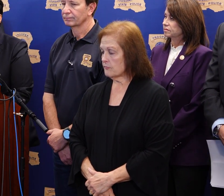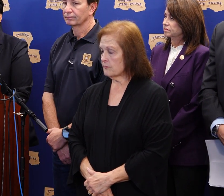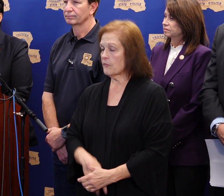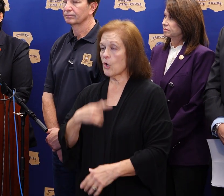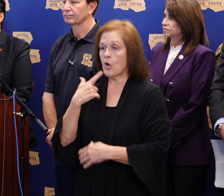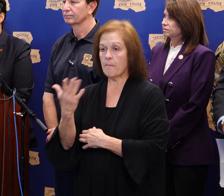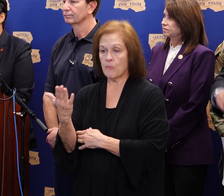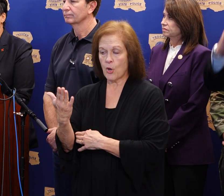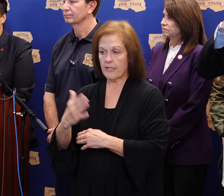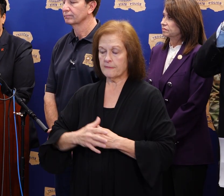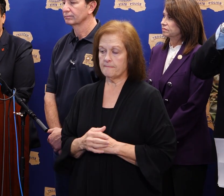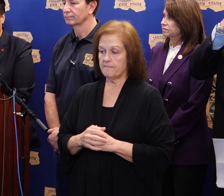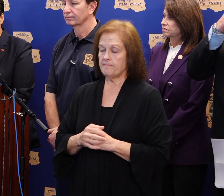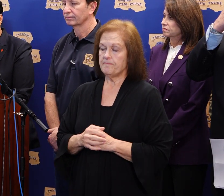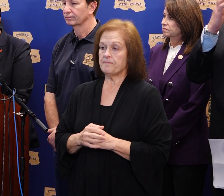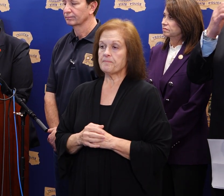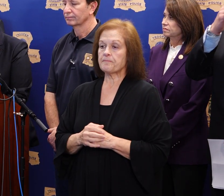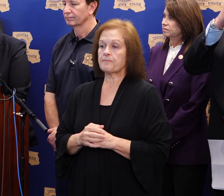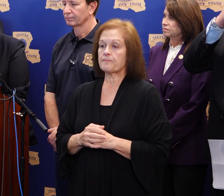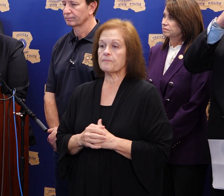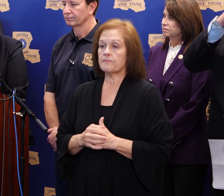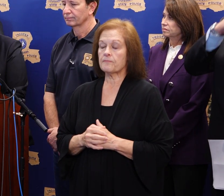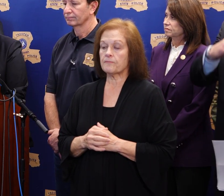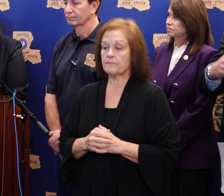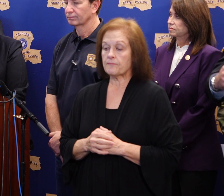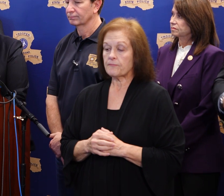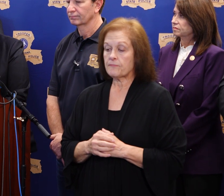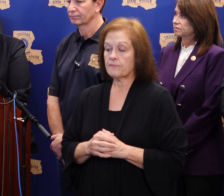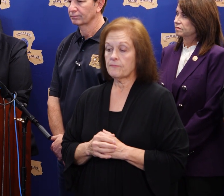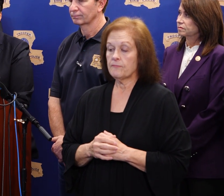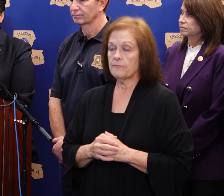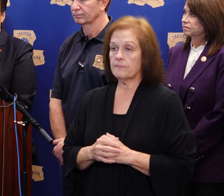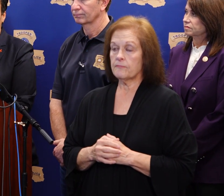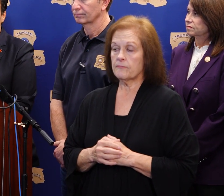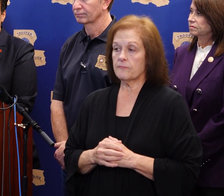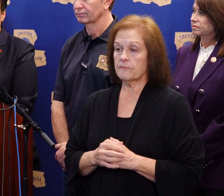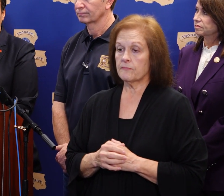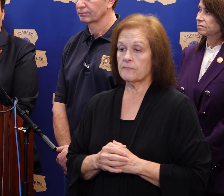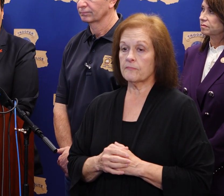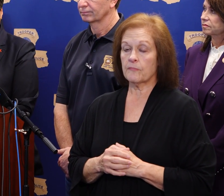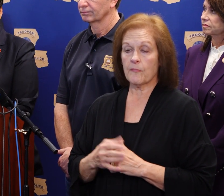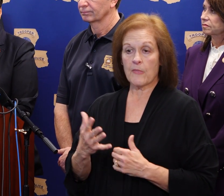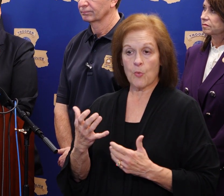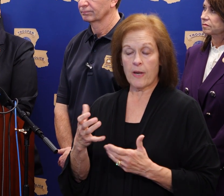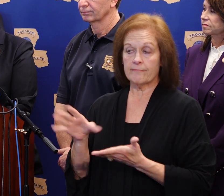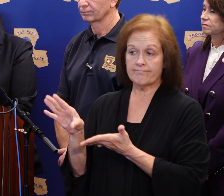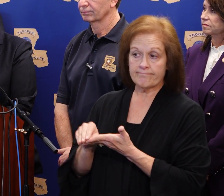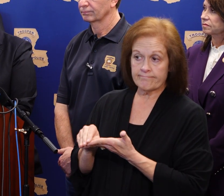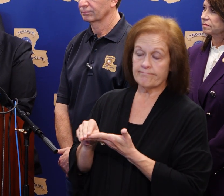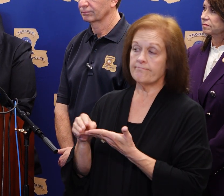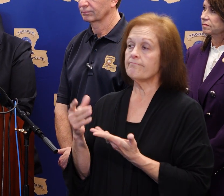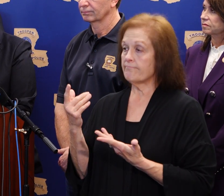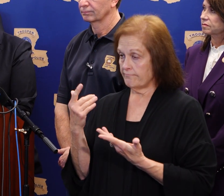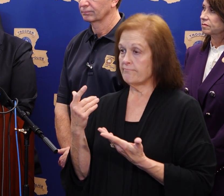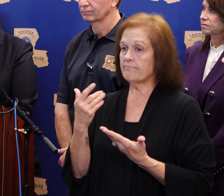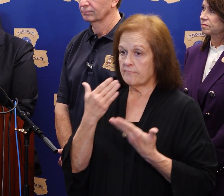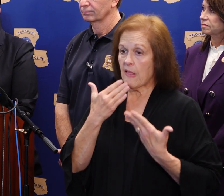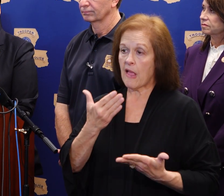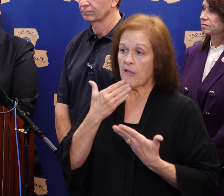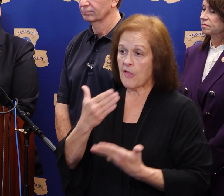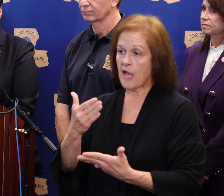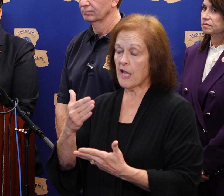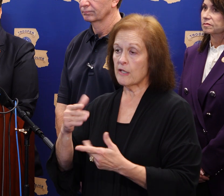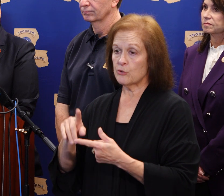Well, good morning once again. And I just want to just echo my thank yous to